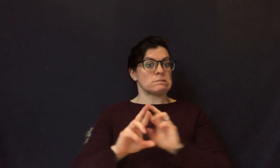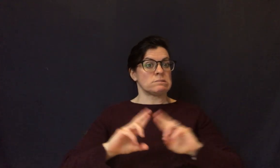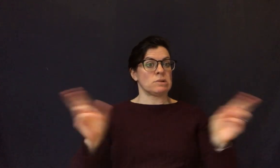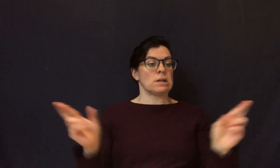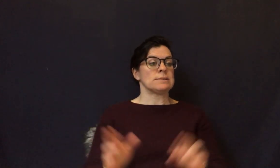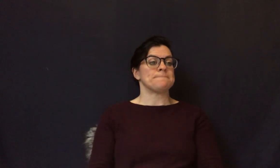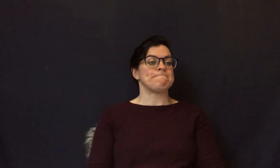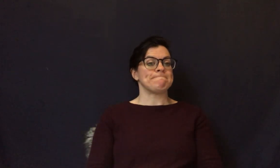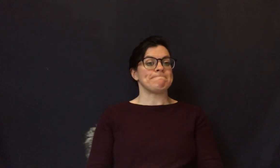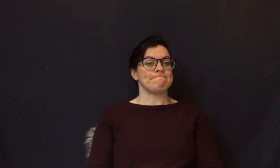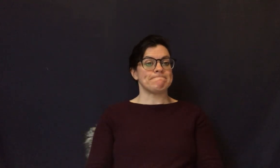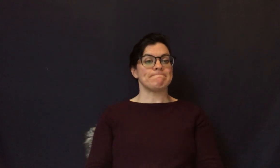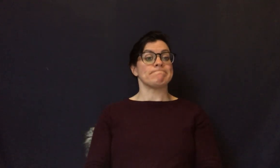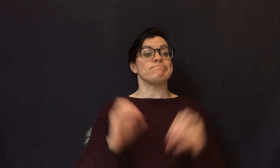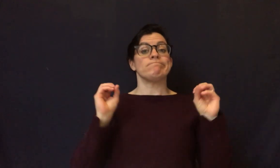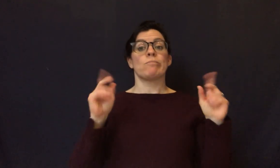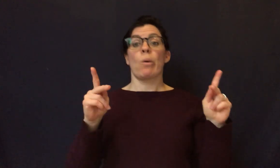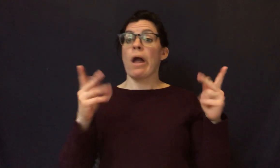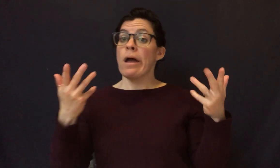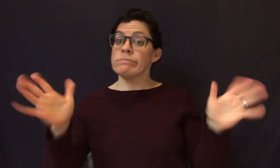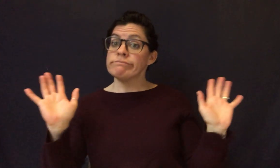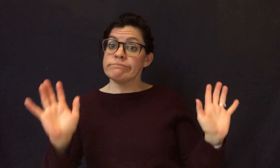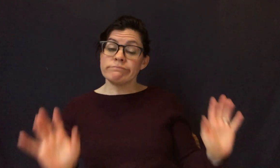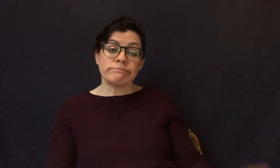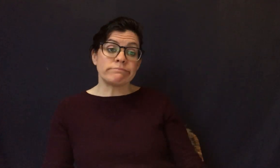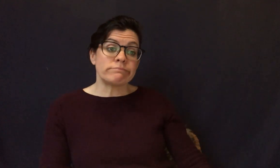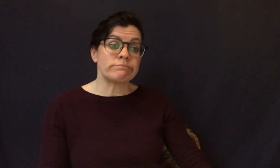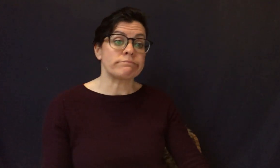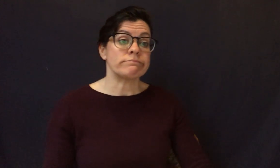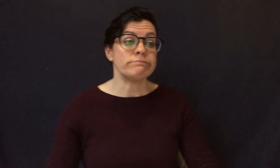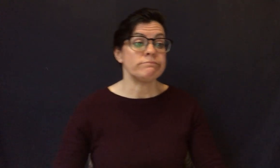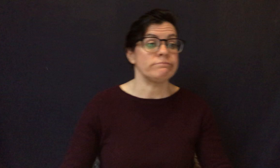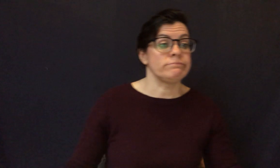Yeah. Okay, and I will see you tomorrow. How's that sound?